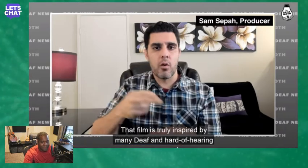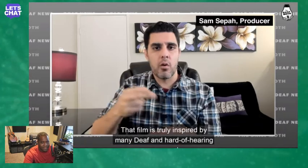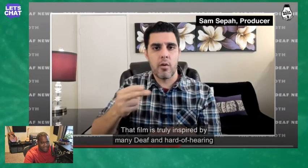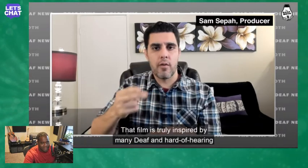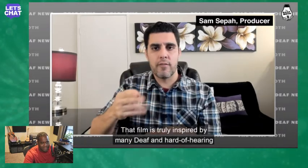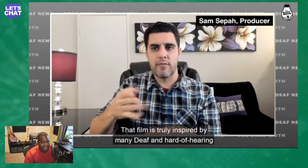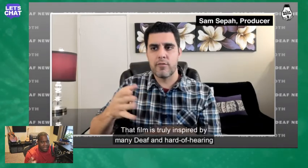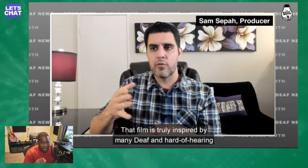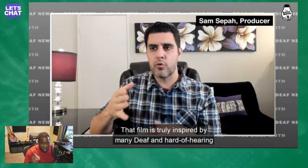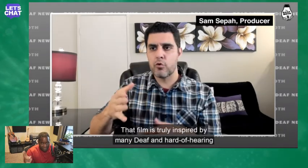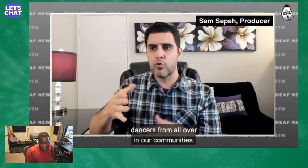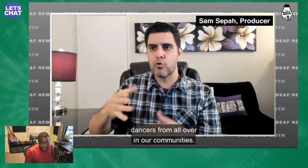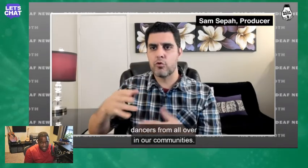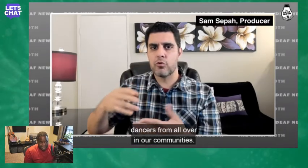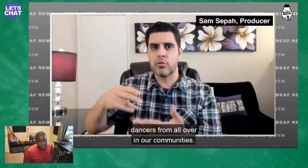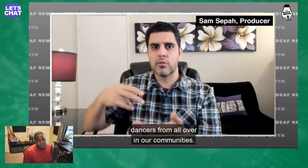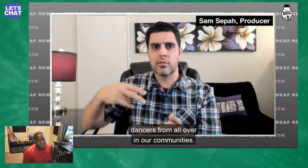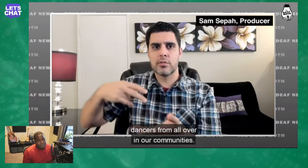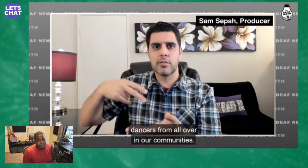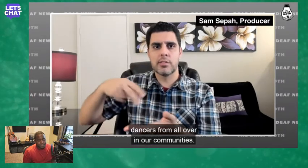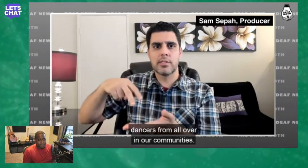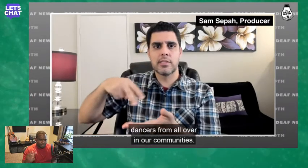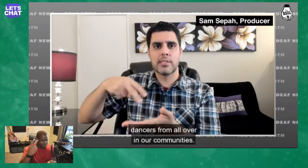Deaf, hard of hearing,